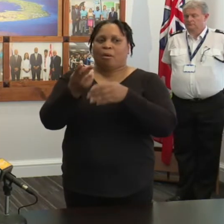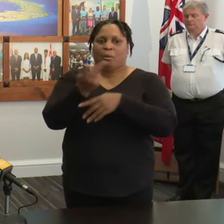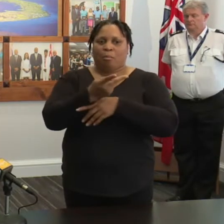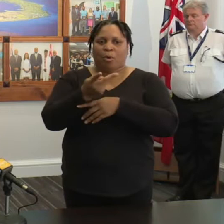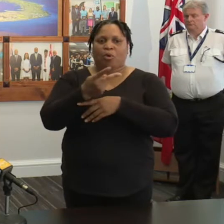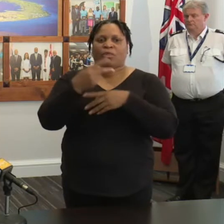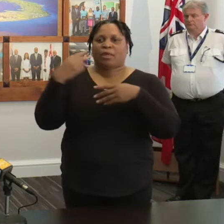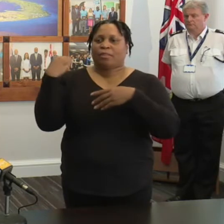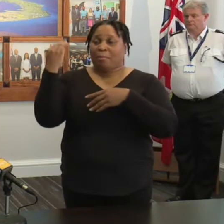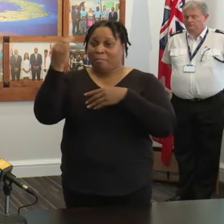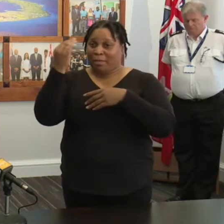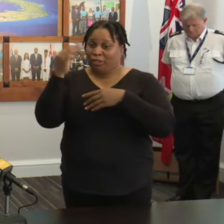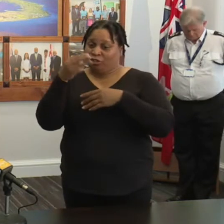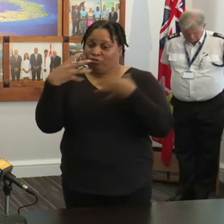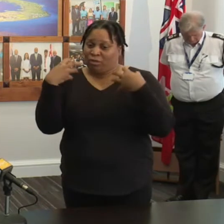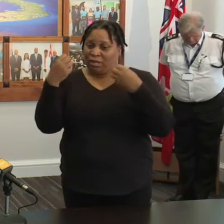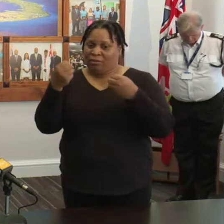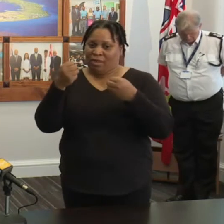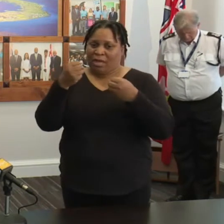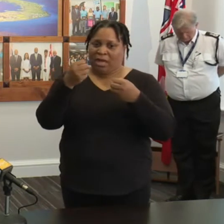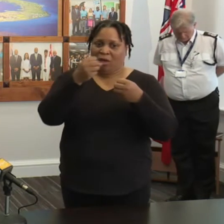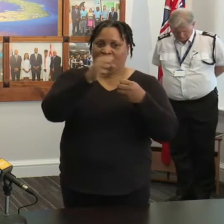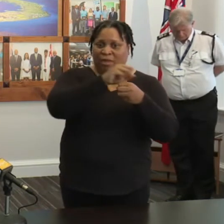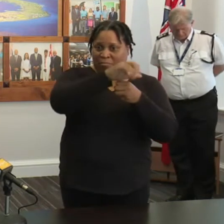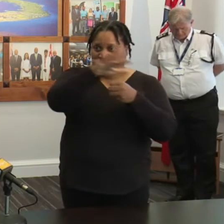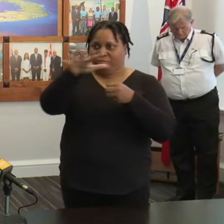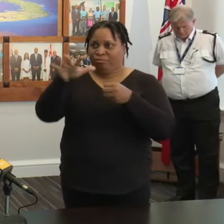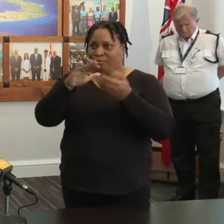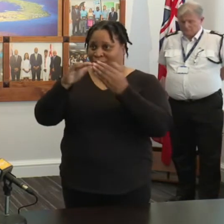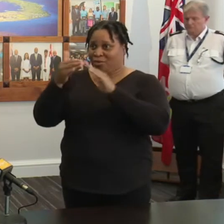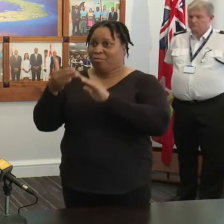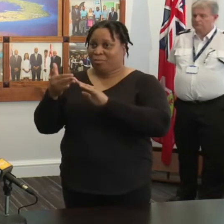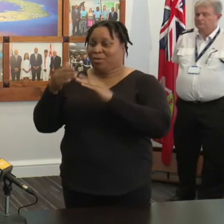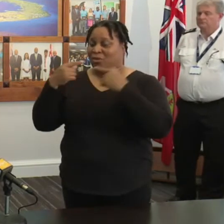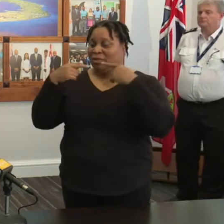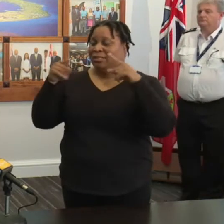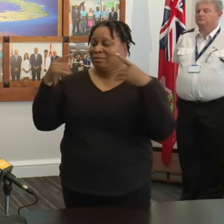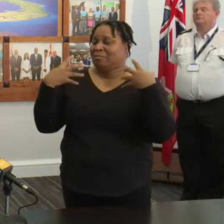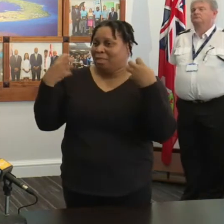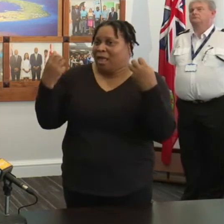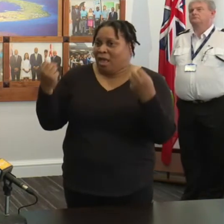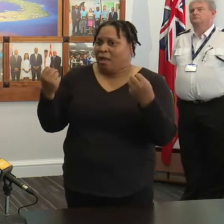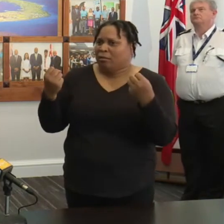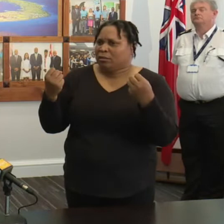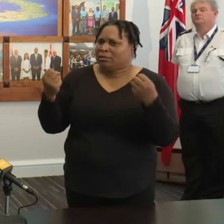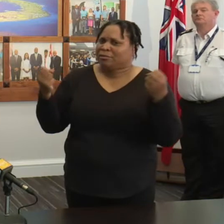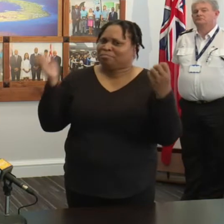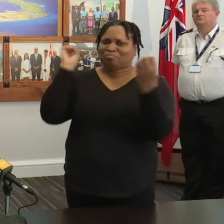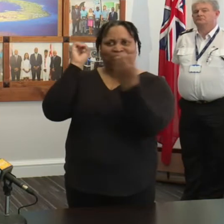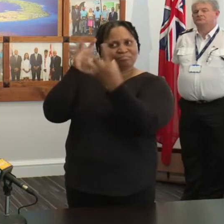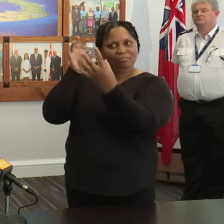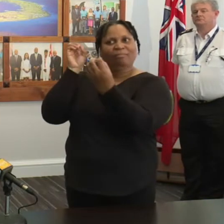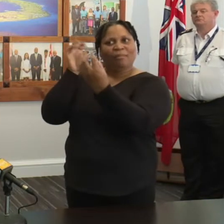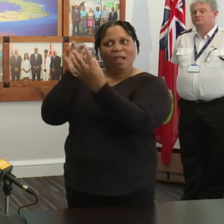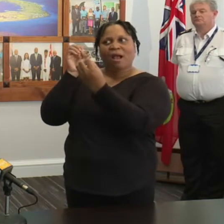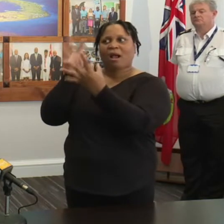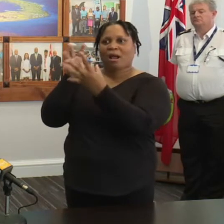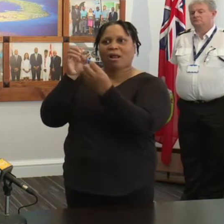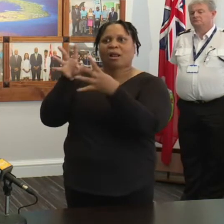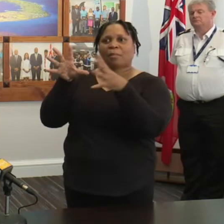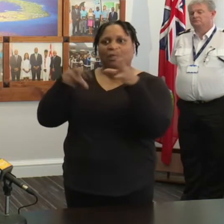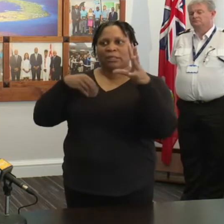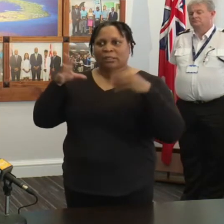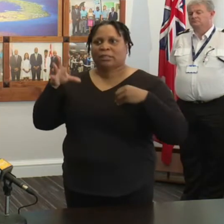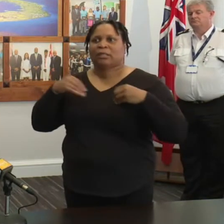of Health and throughout the community, because public health is really a very collaborative